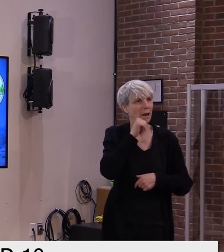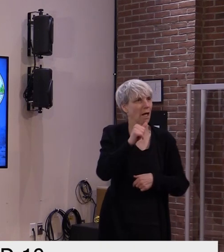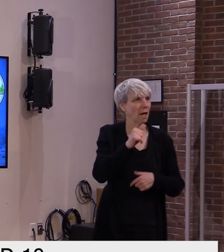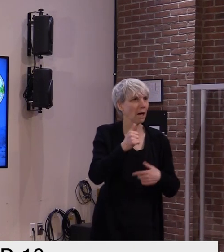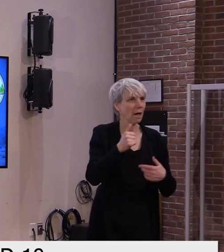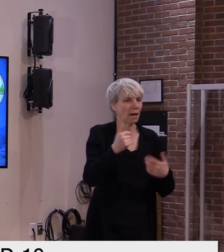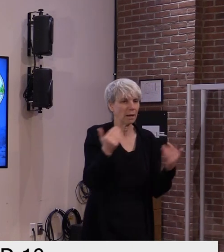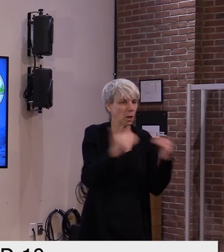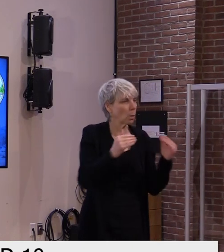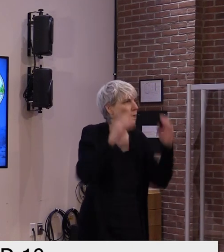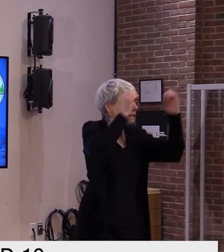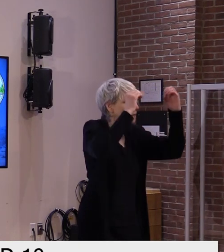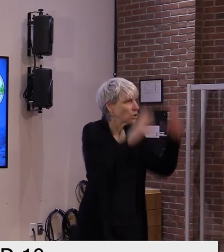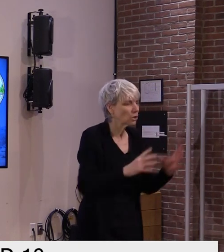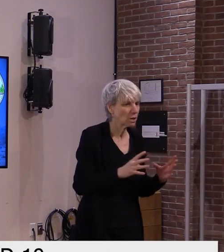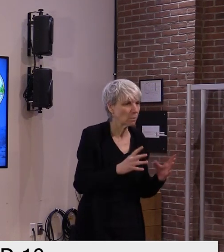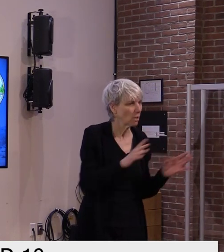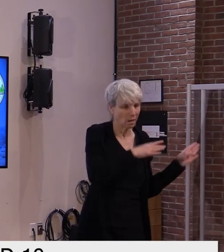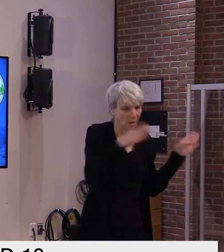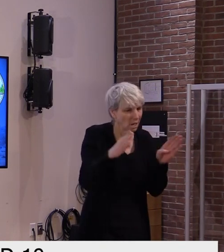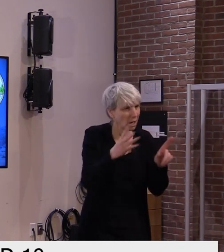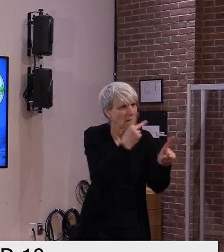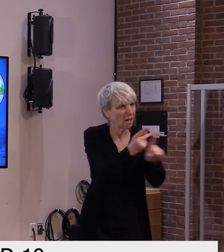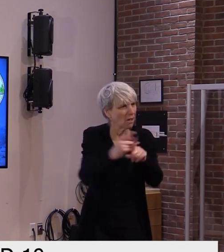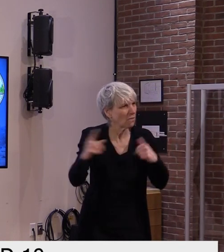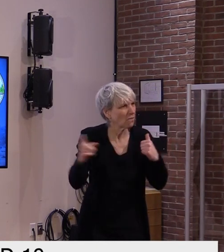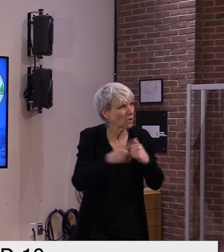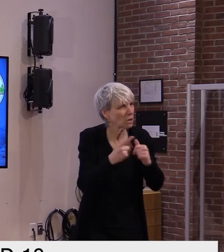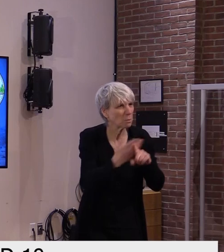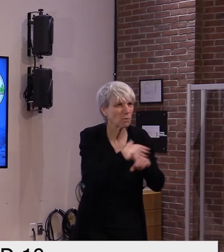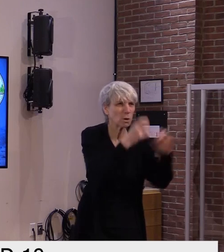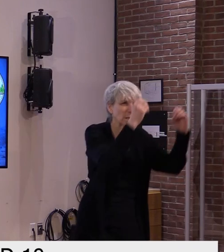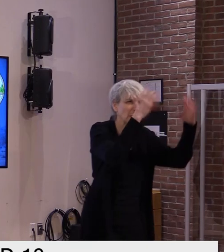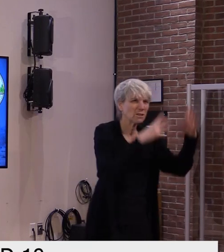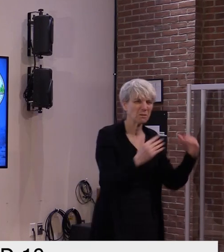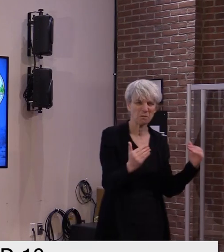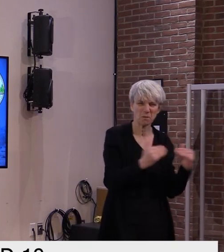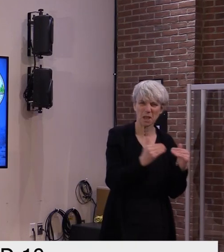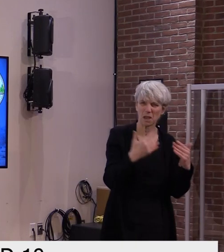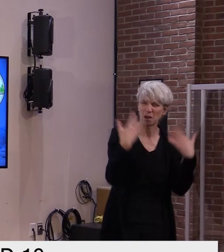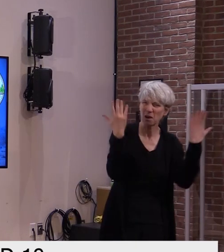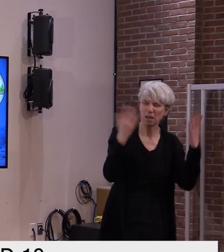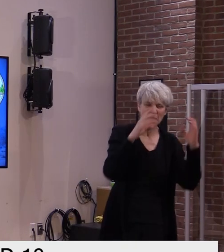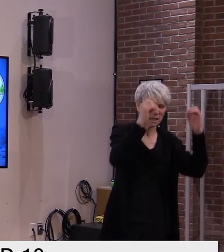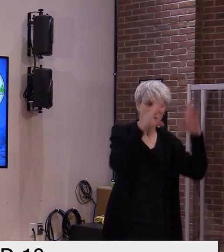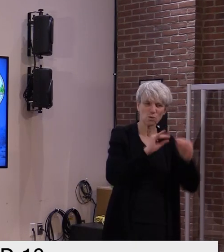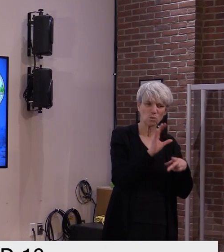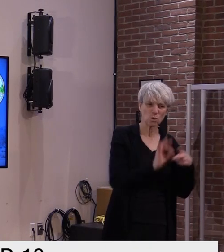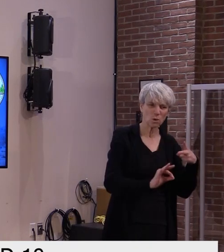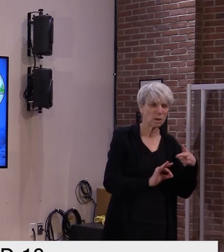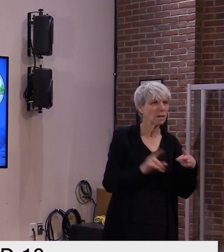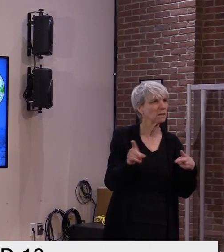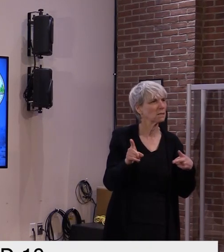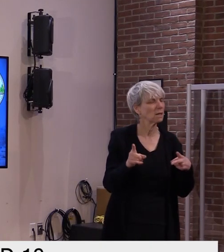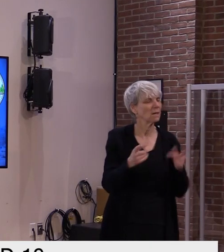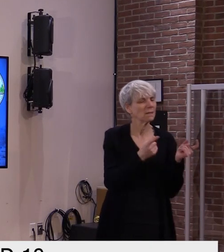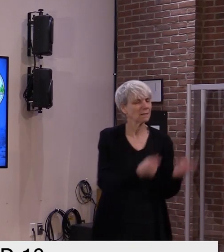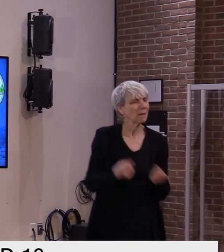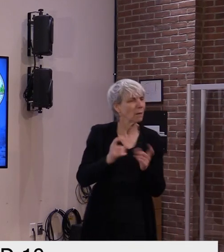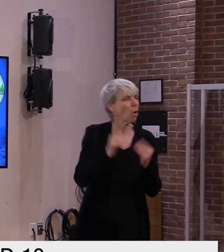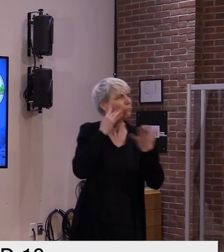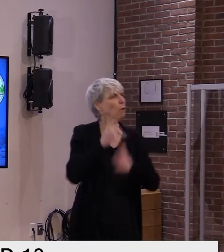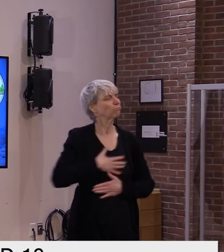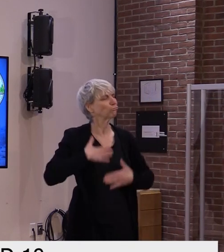I'll take that first because I answered the question from you last time, Lisa. I said if those were